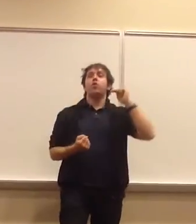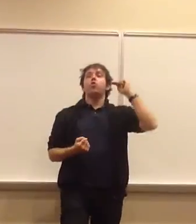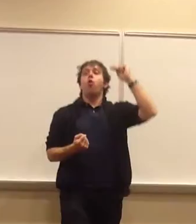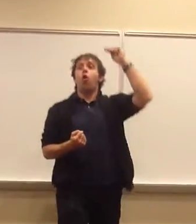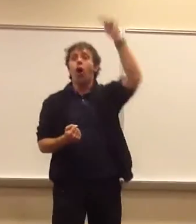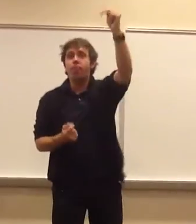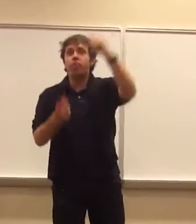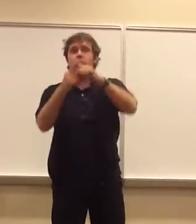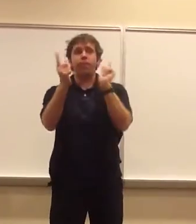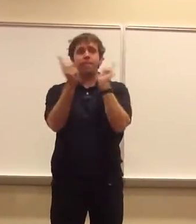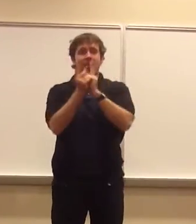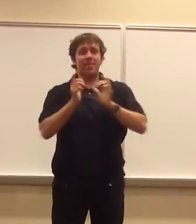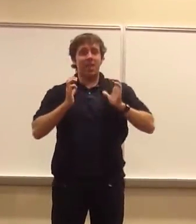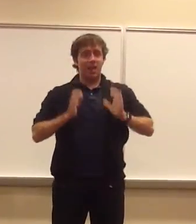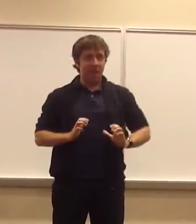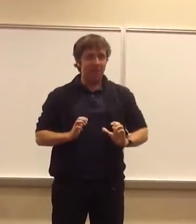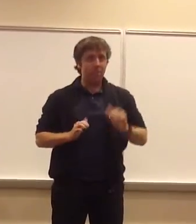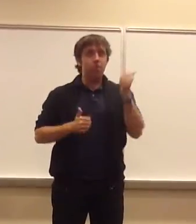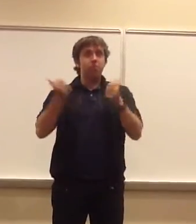therapy.